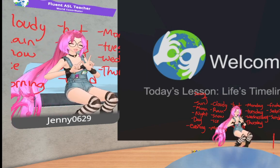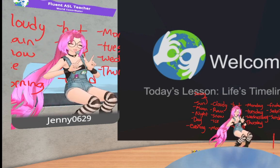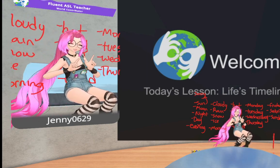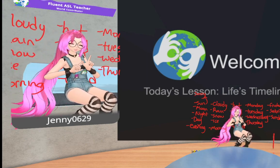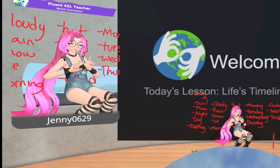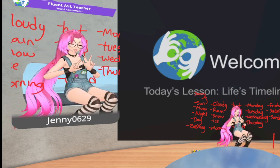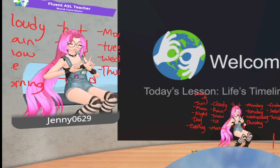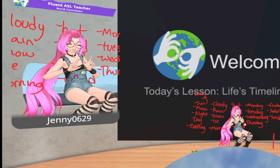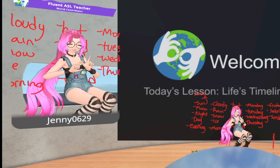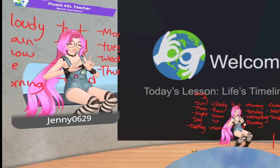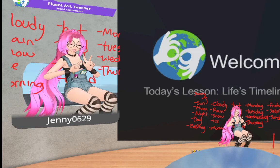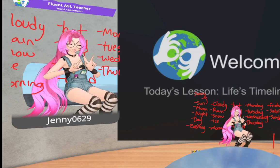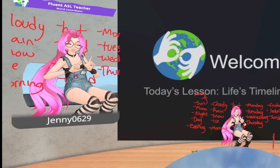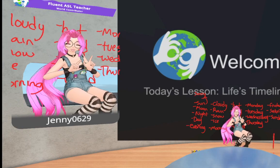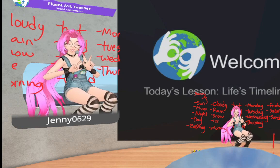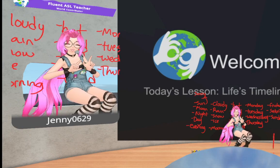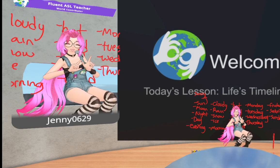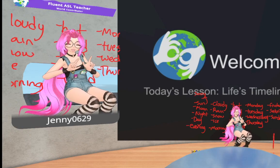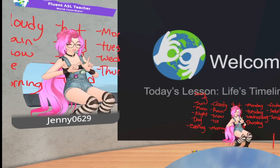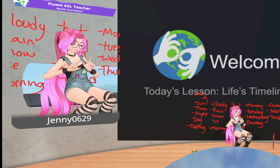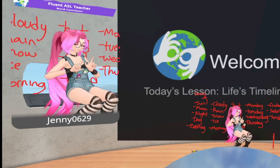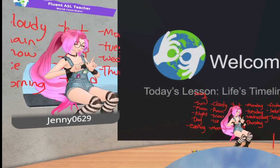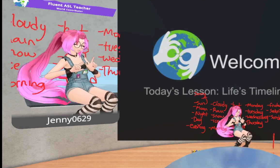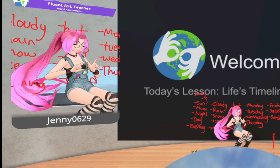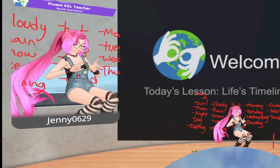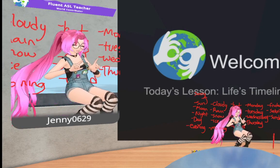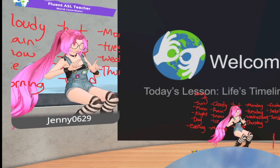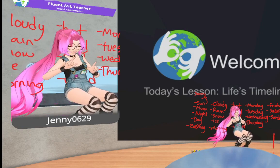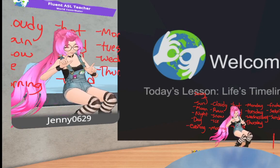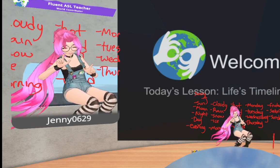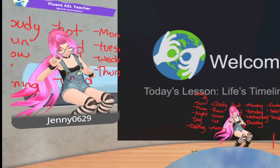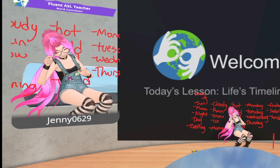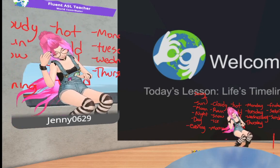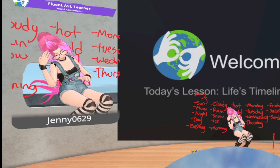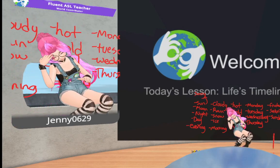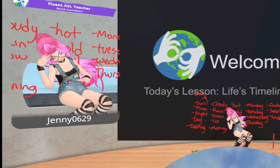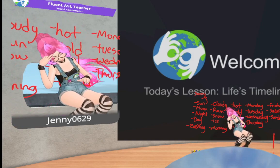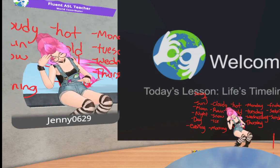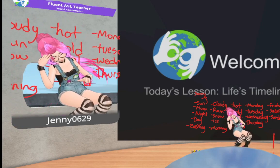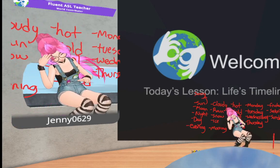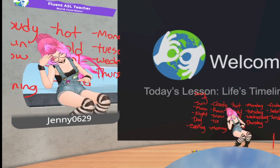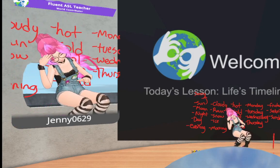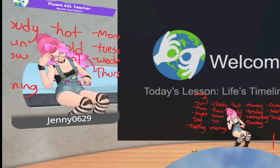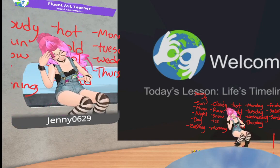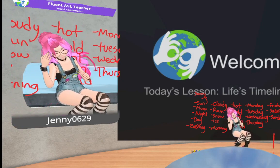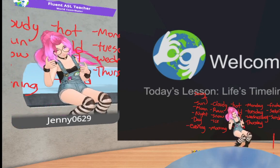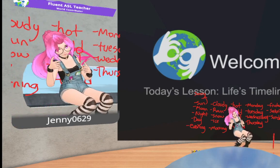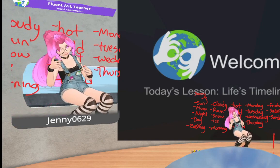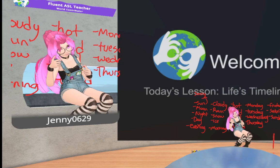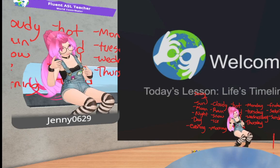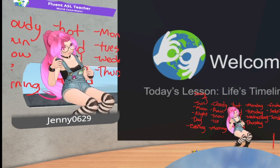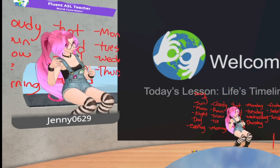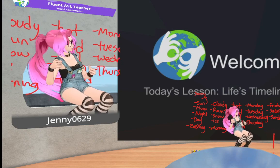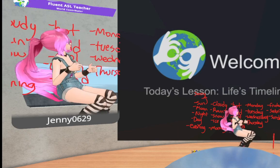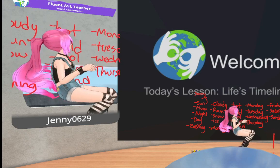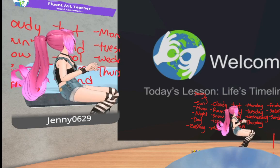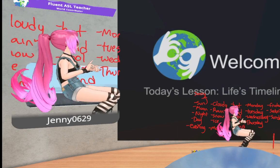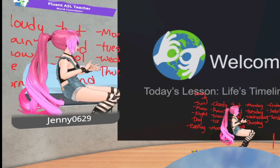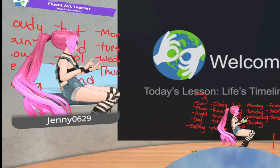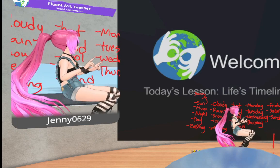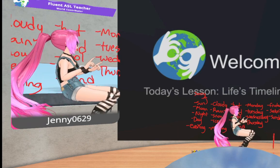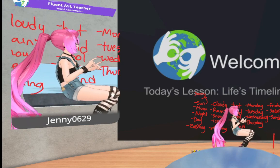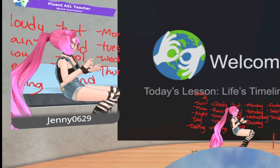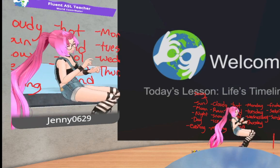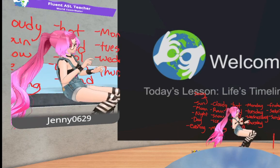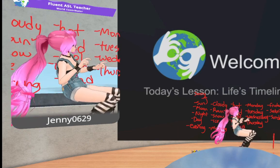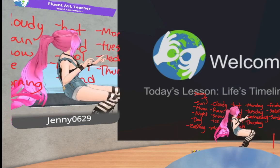weeks are lexicalized or initialized signs. They use the first letter. So if you know your alphabet, then you're good to go.